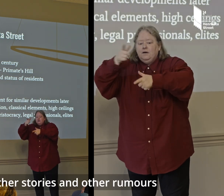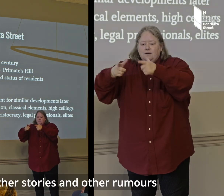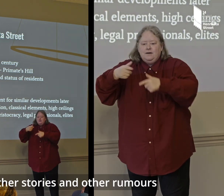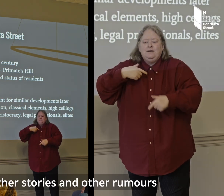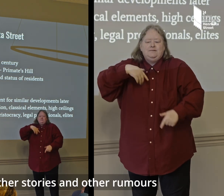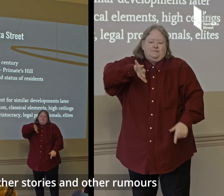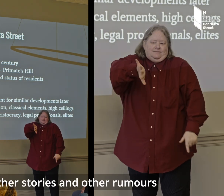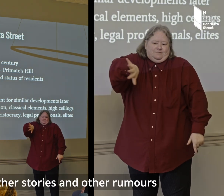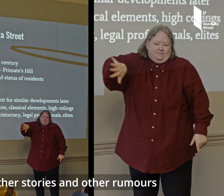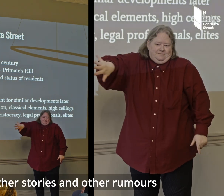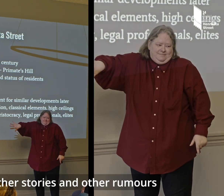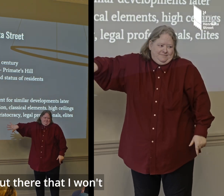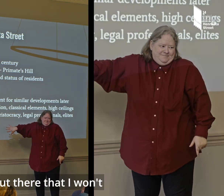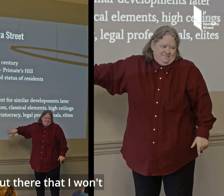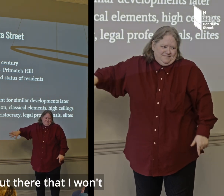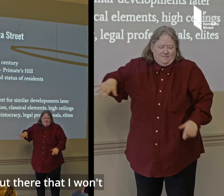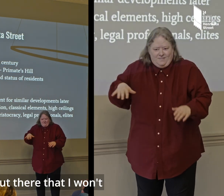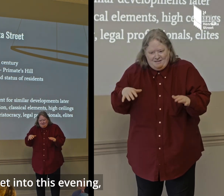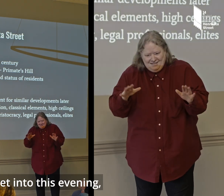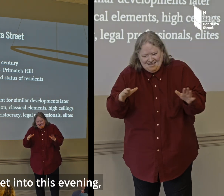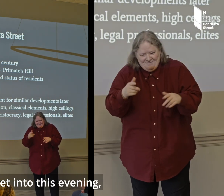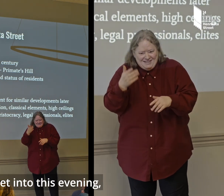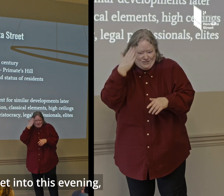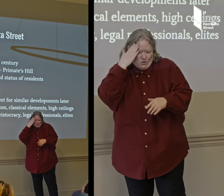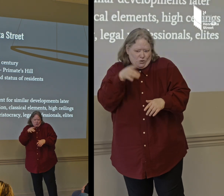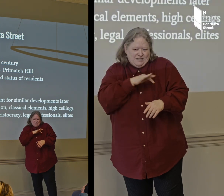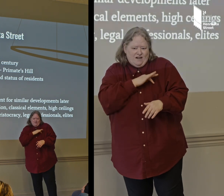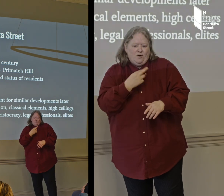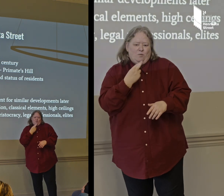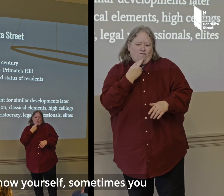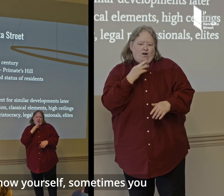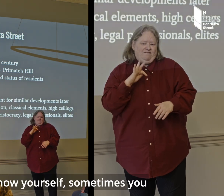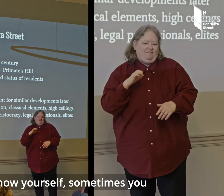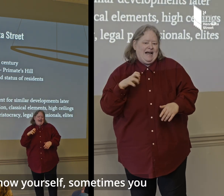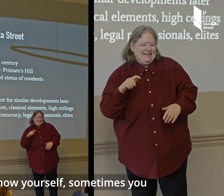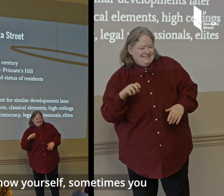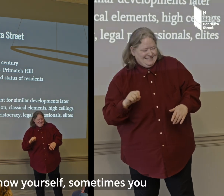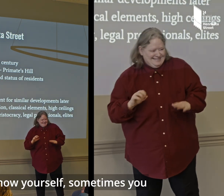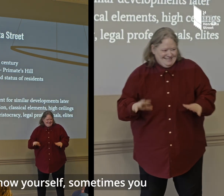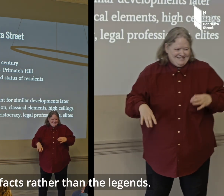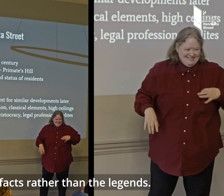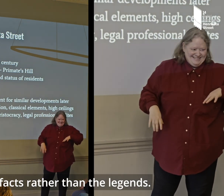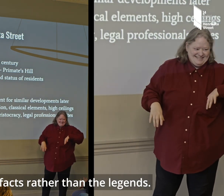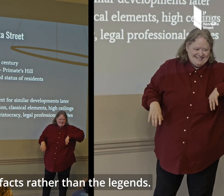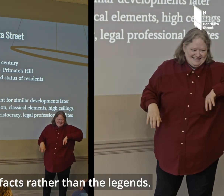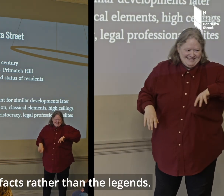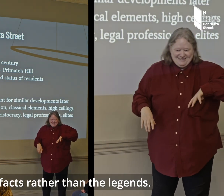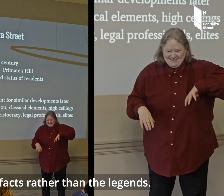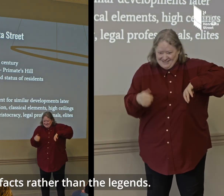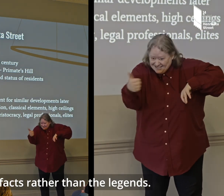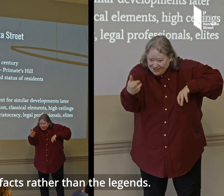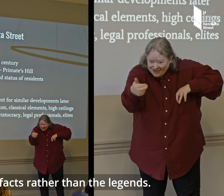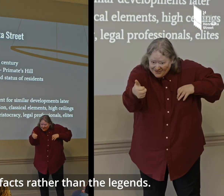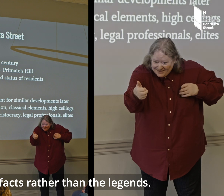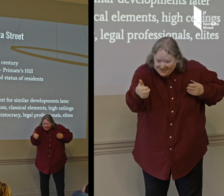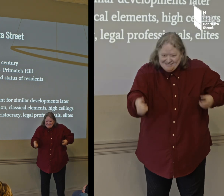There are other stories and other rumours out there that I won't get into this evening, but you know yourself, sometimes you prefer the facts rather than